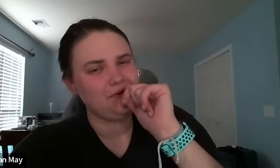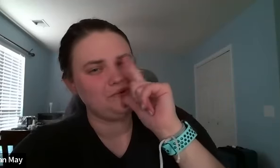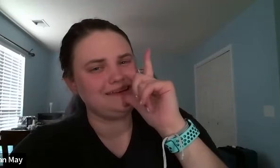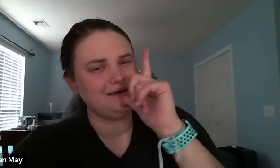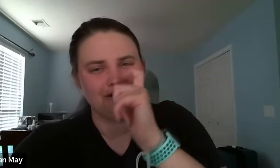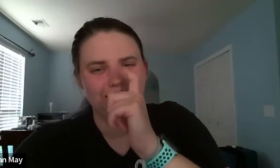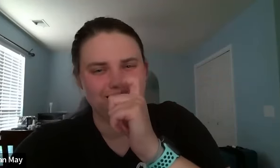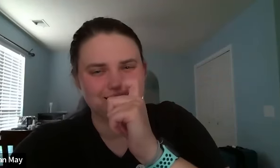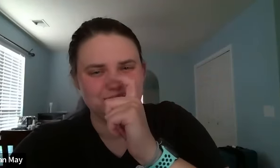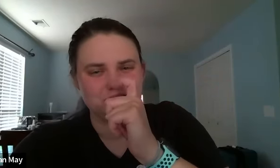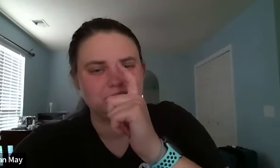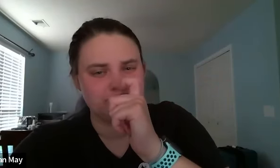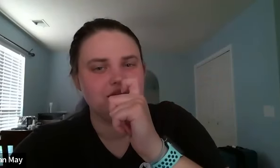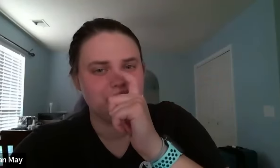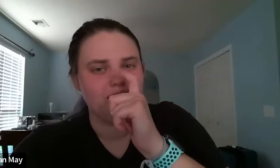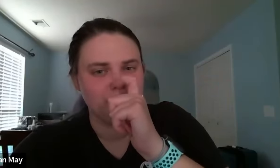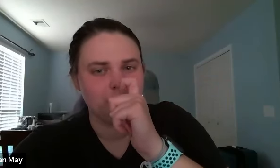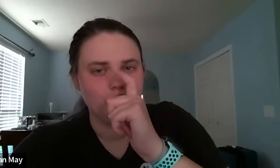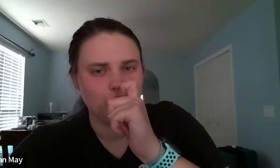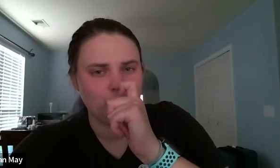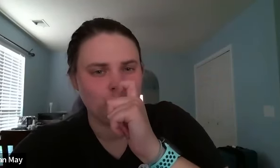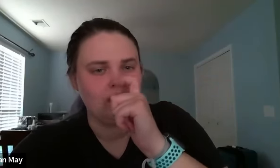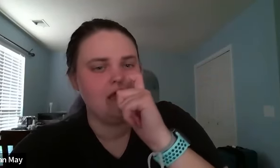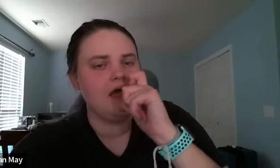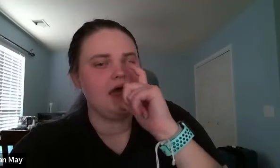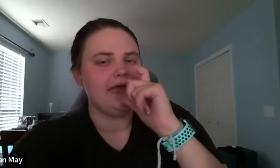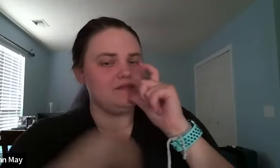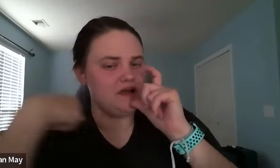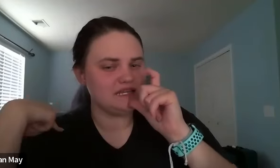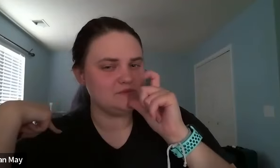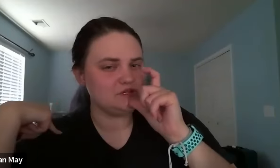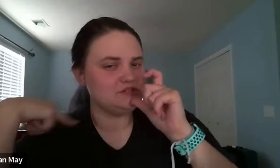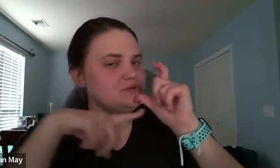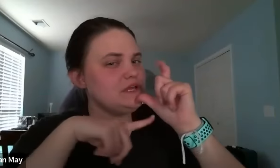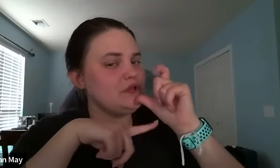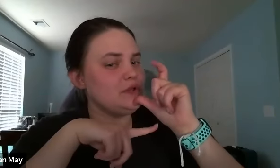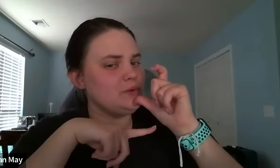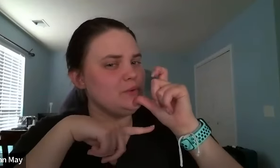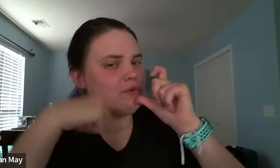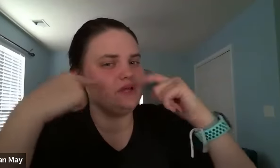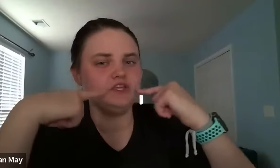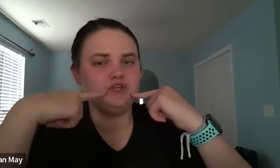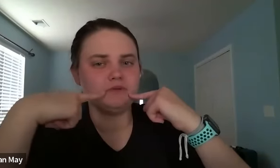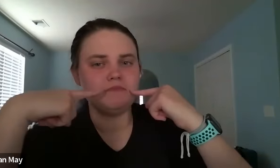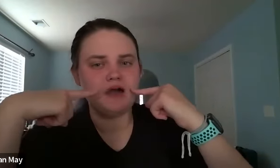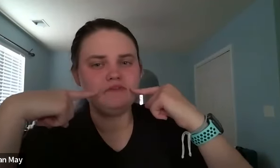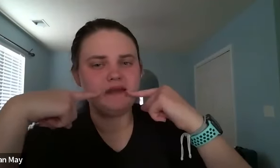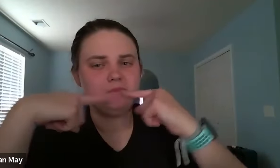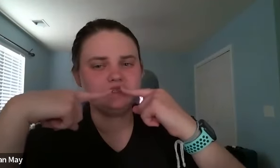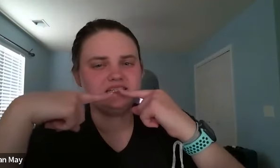way down, but I tend to just bend it. Yeah. Who. And a lot of times when you're doing who, your mouth kind of purses into